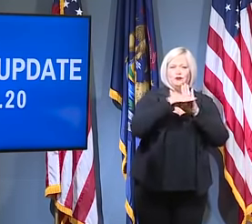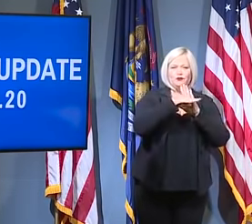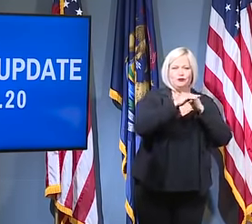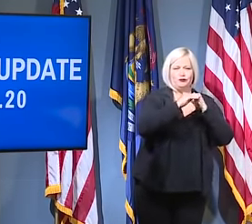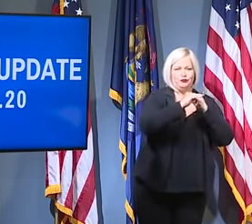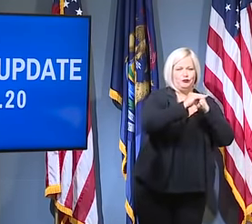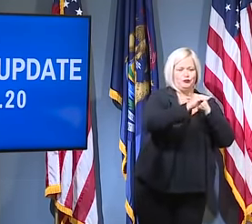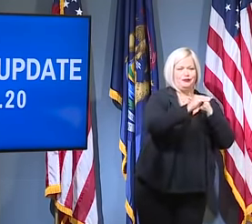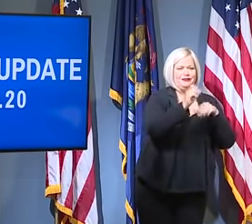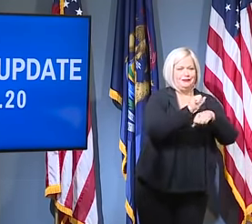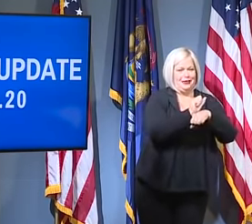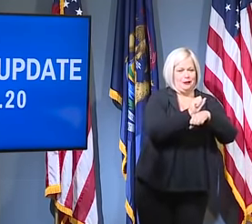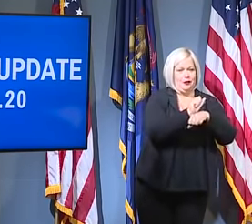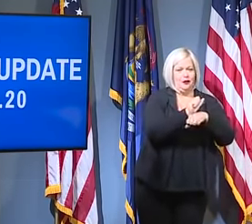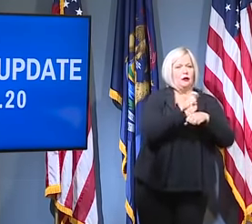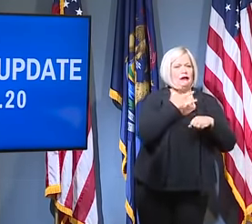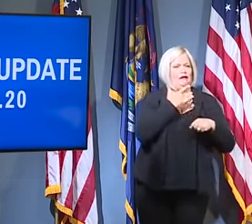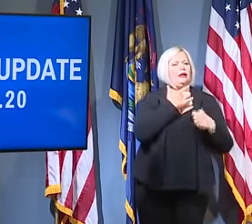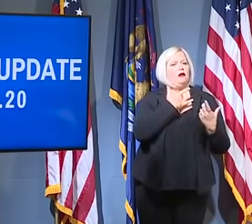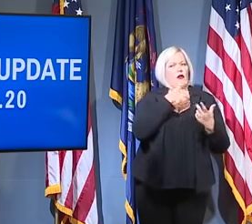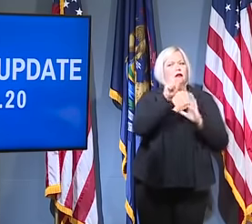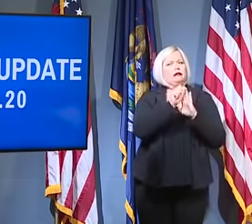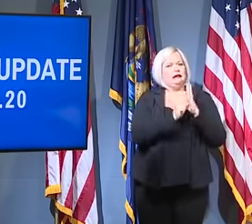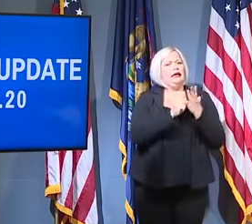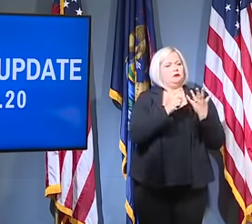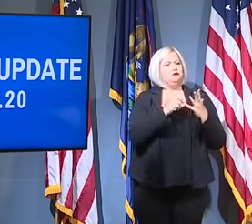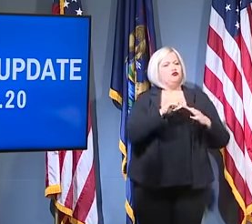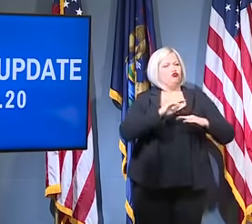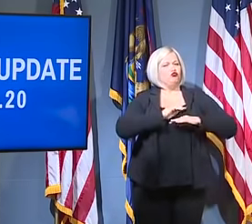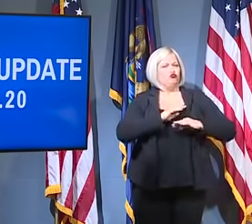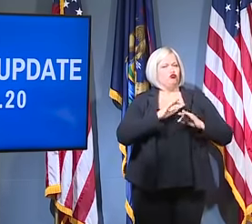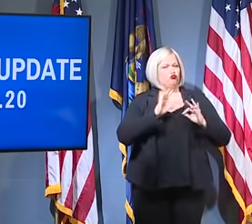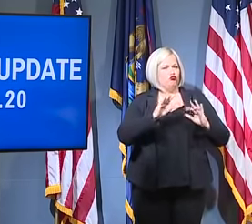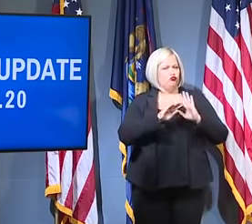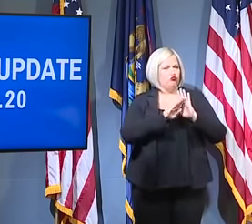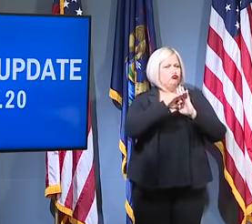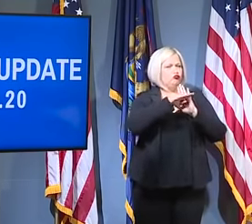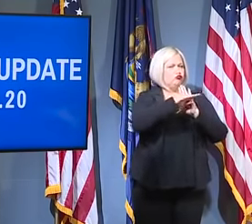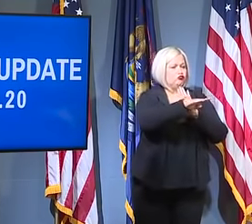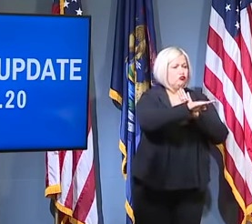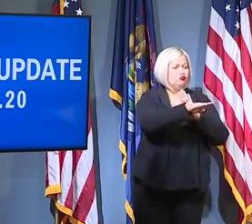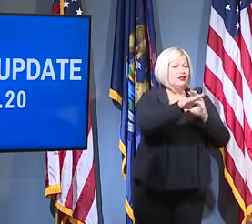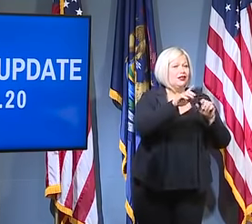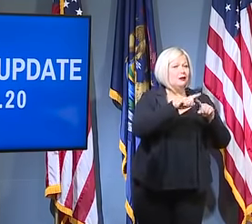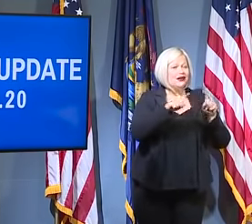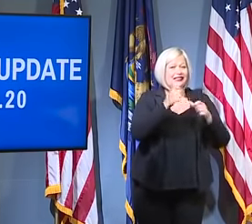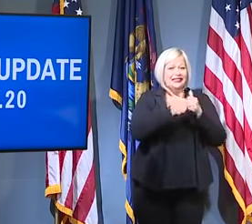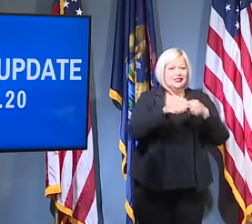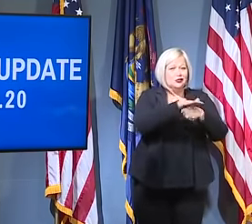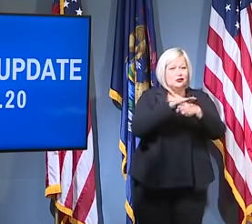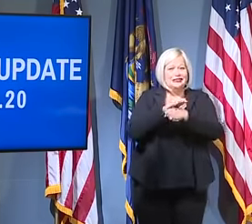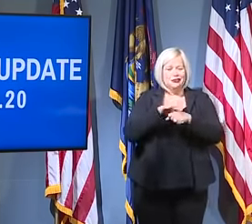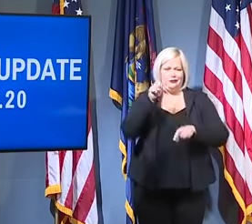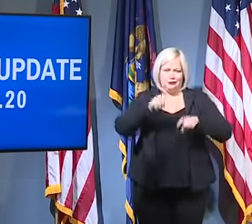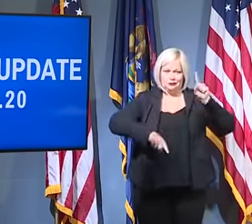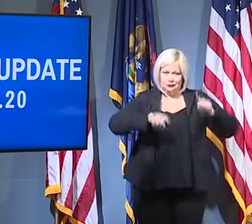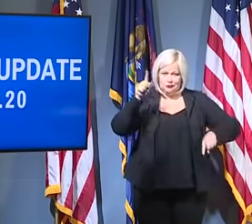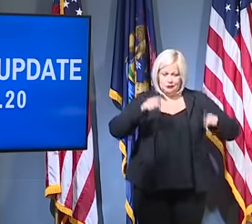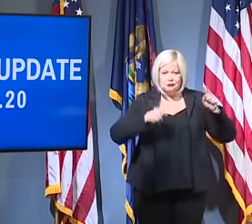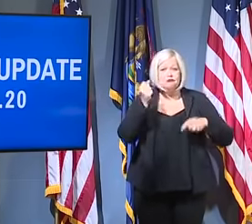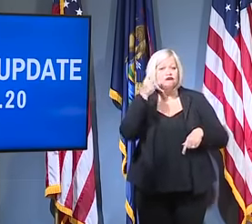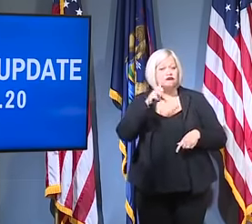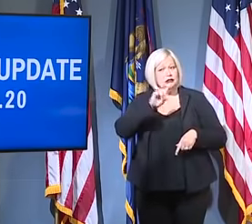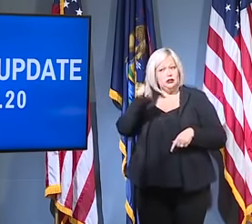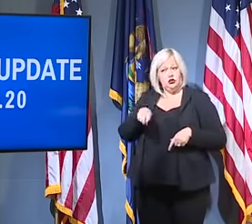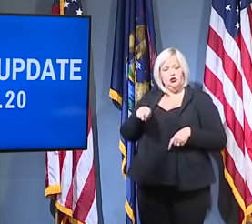in the right direction as a state. But the spread of COVID-19 continues to look differently by region. The Detroit region is